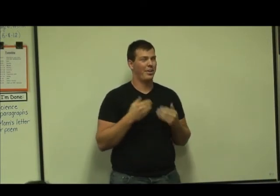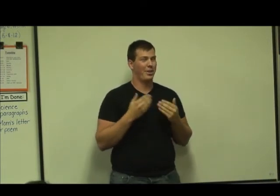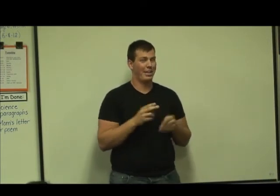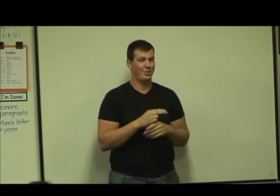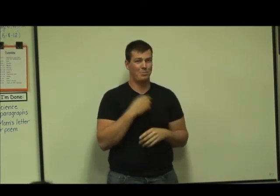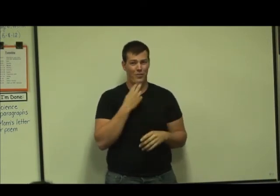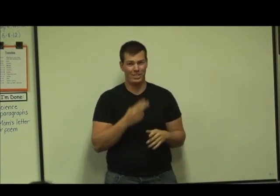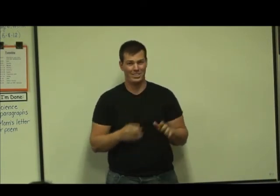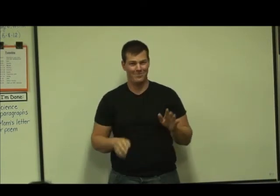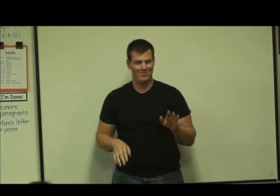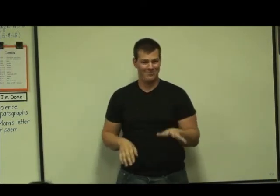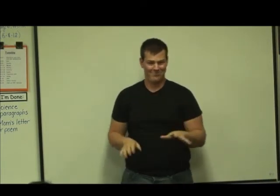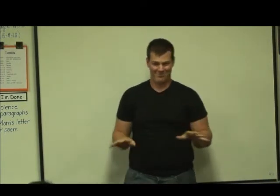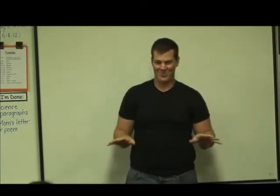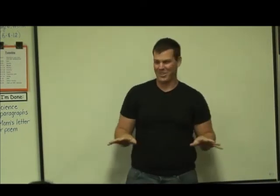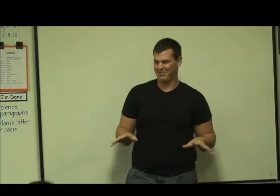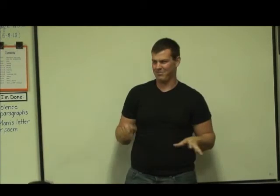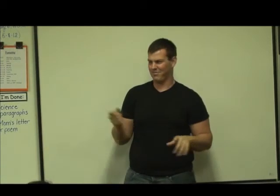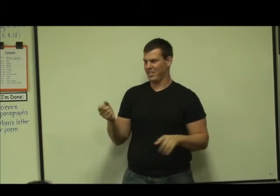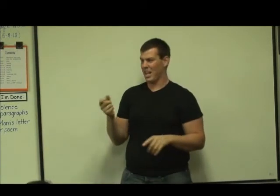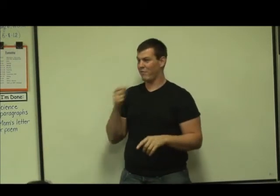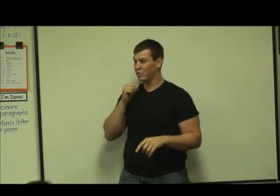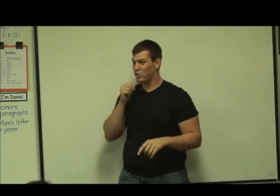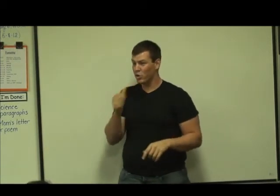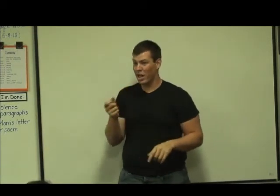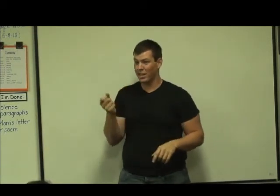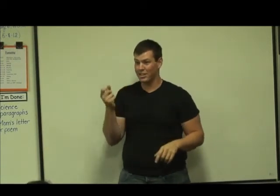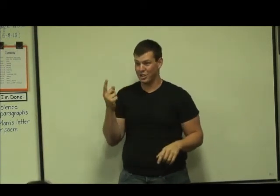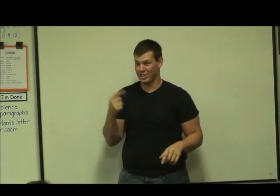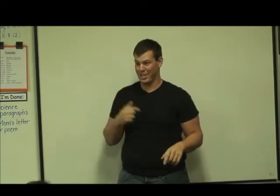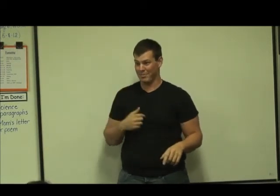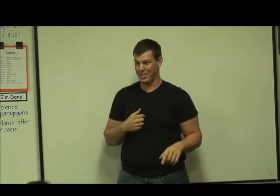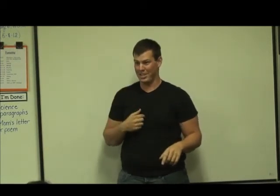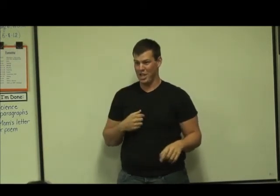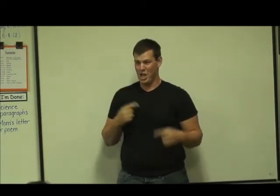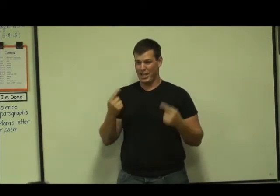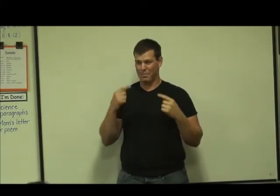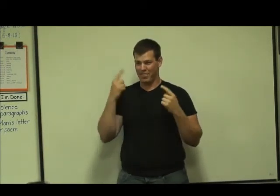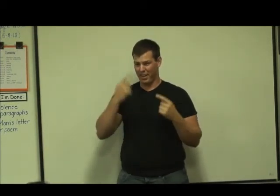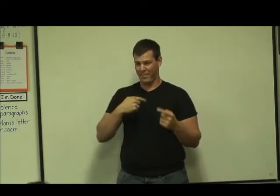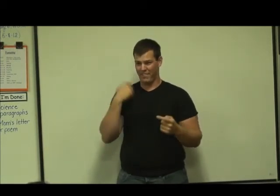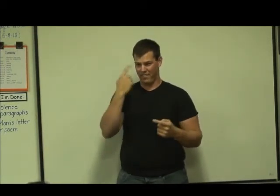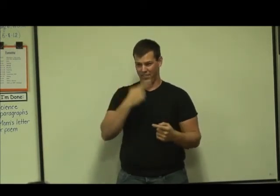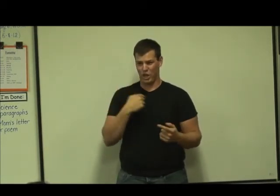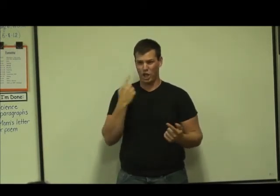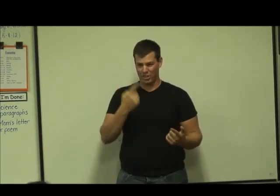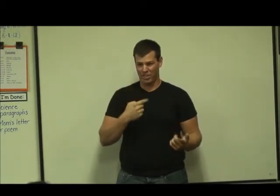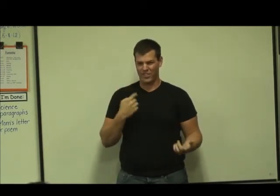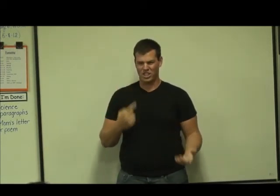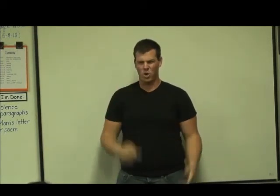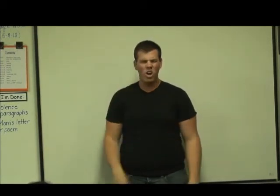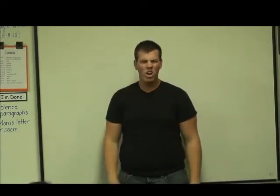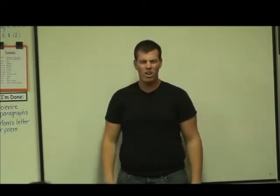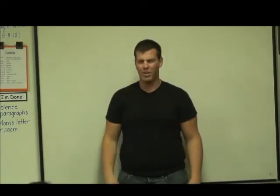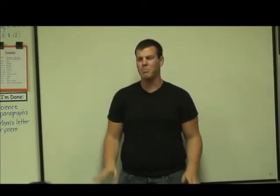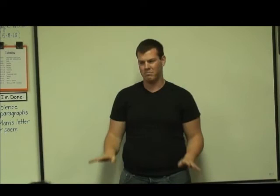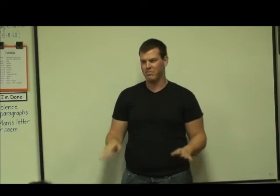Okay, I have your advice. Okay, if you do not, it's just damn me. Keep it the big goat.